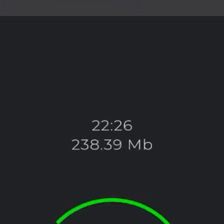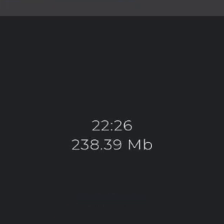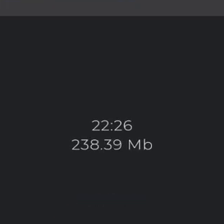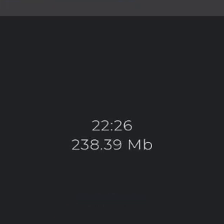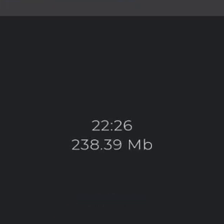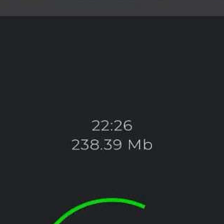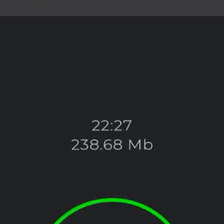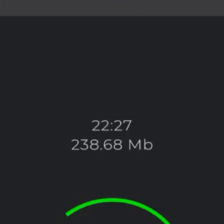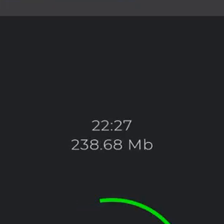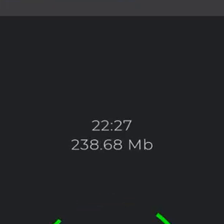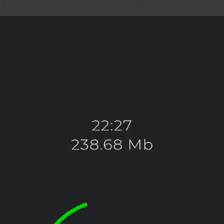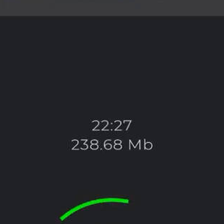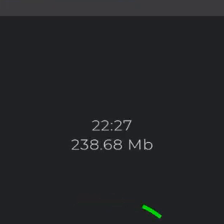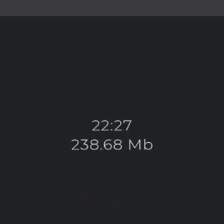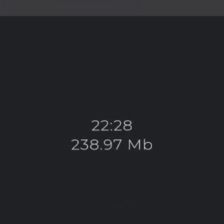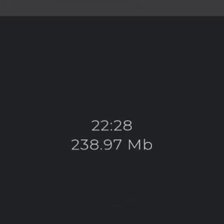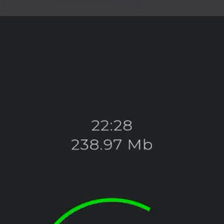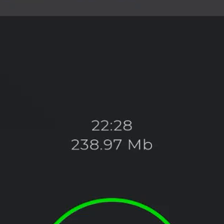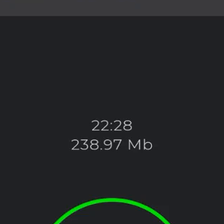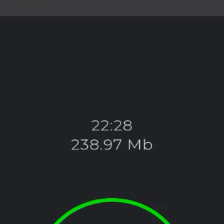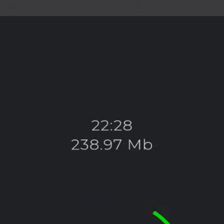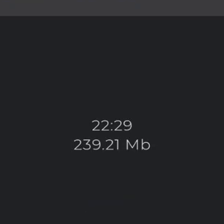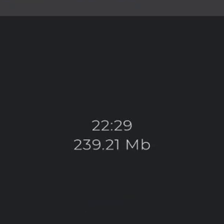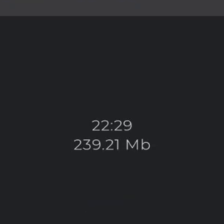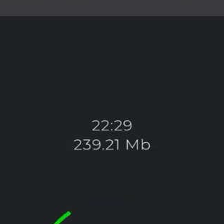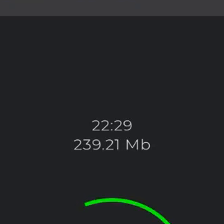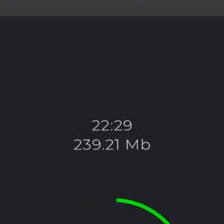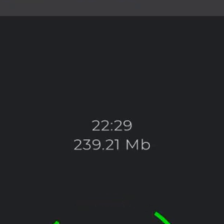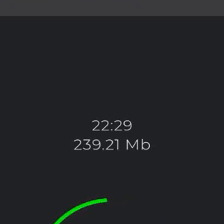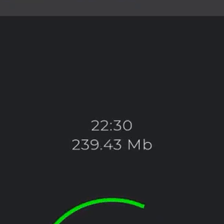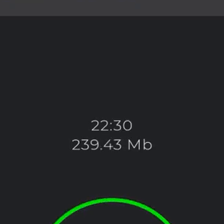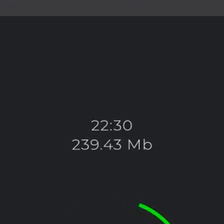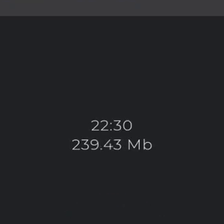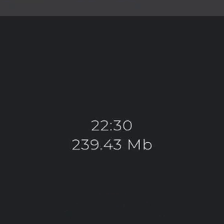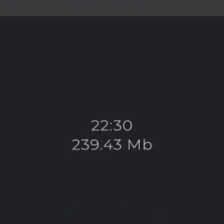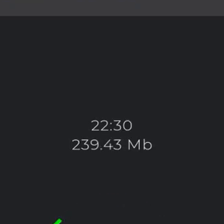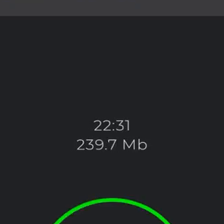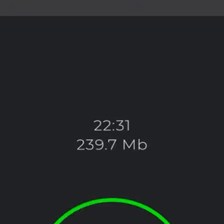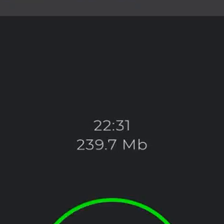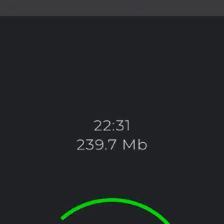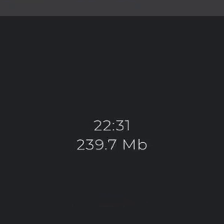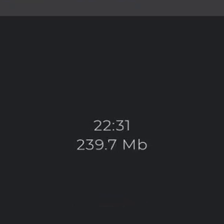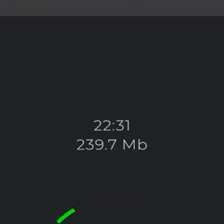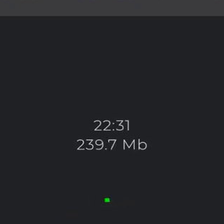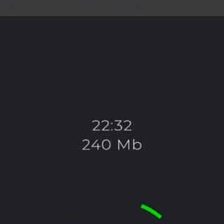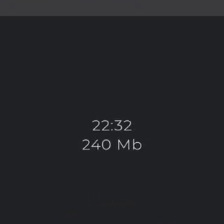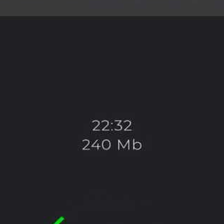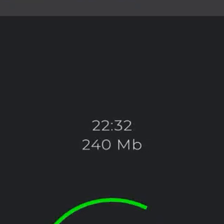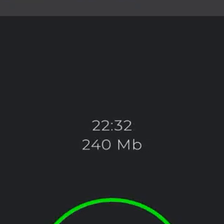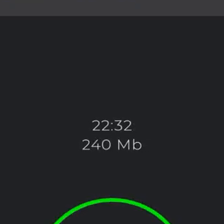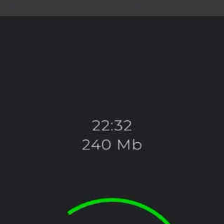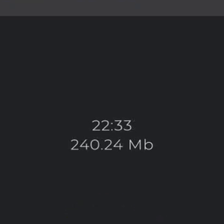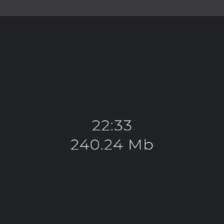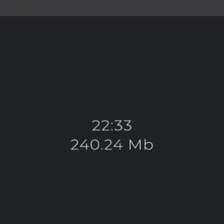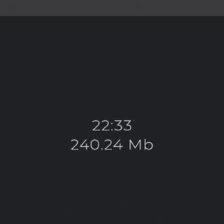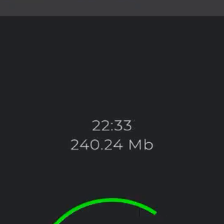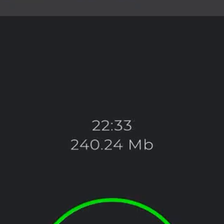this part of interpreting field that truly wants to be committed